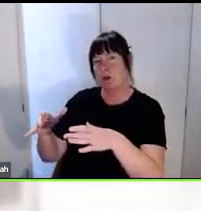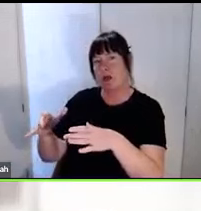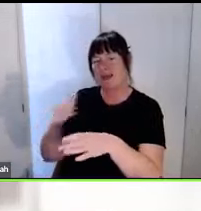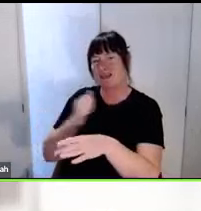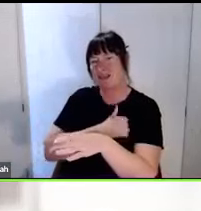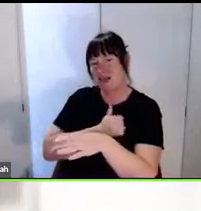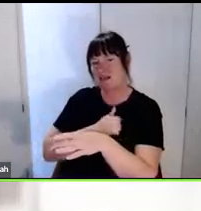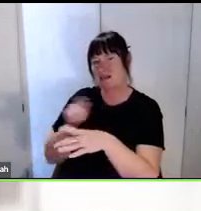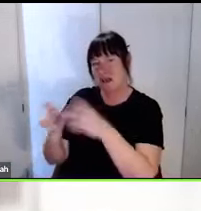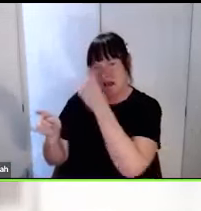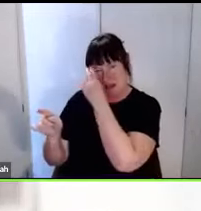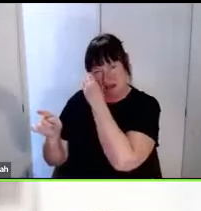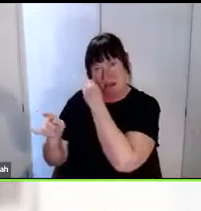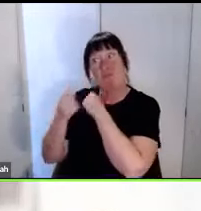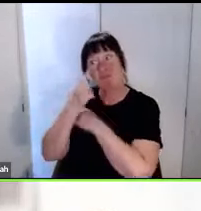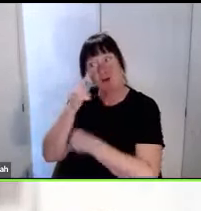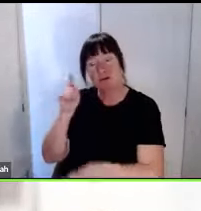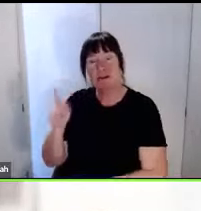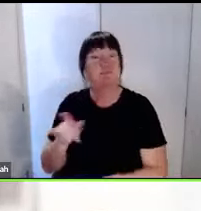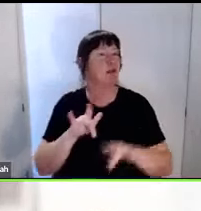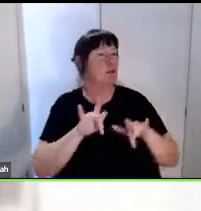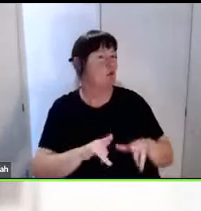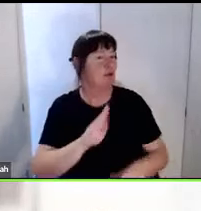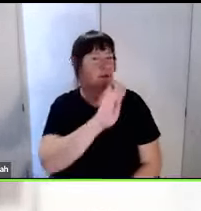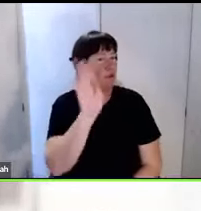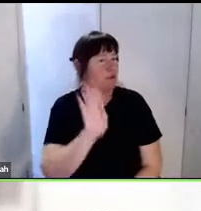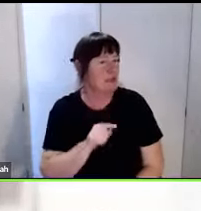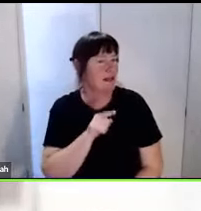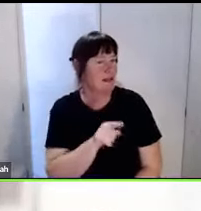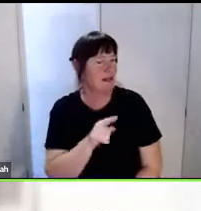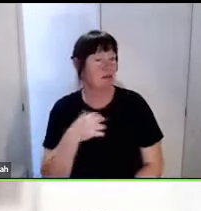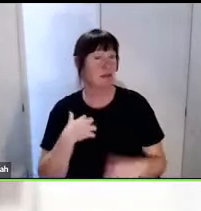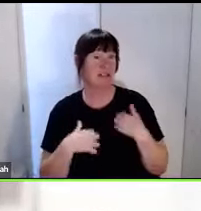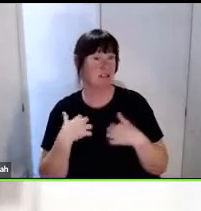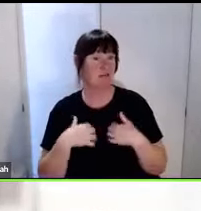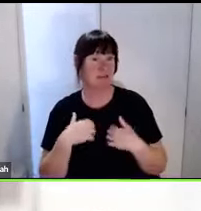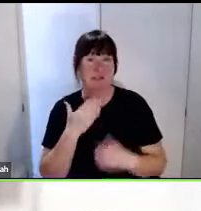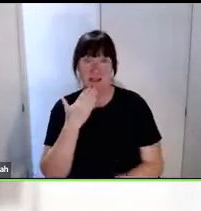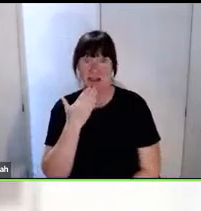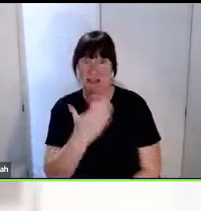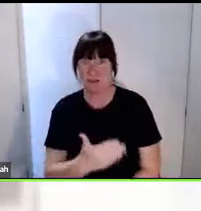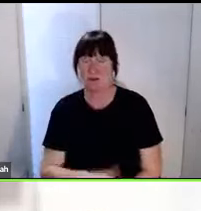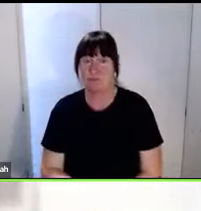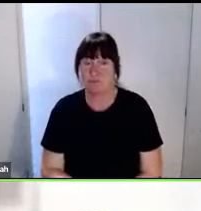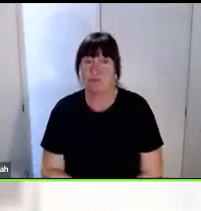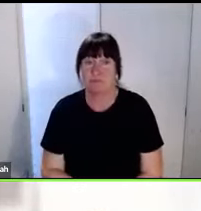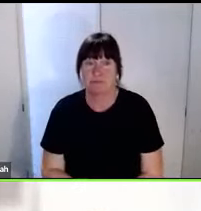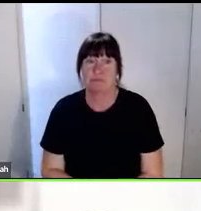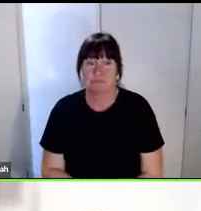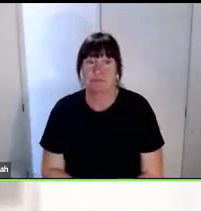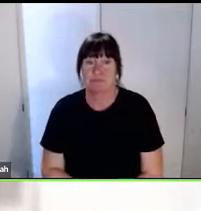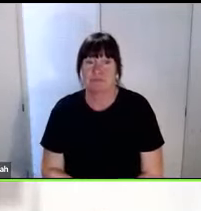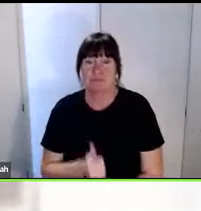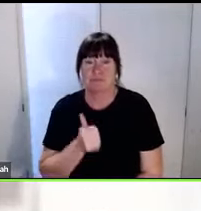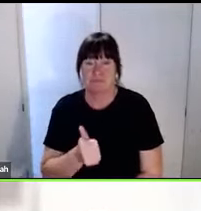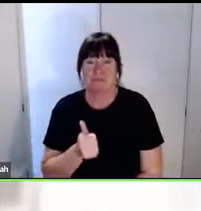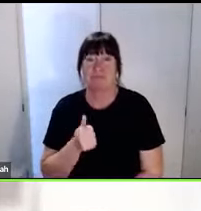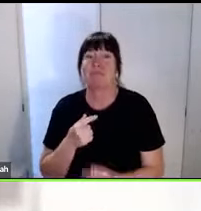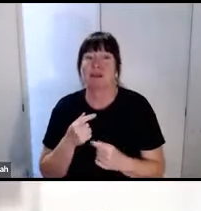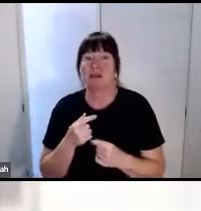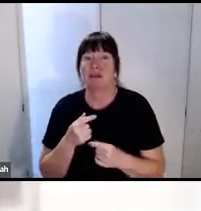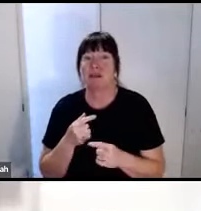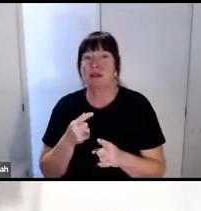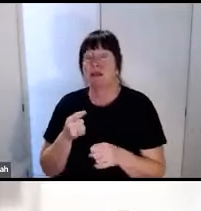believe we've had Brazil on our radar. No. So that's really interesting. And thank you very much. We weren't aware. Yeah. The progress Brazil. So